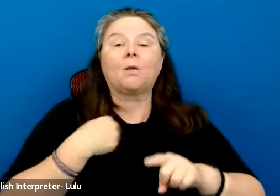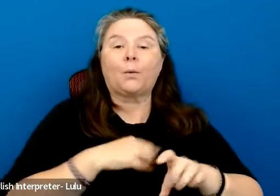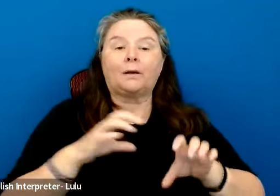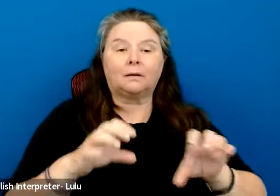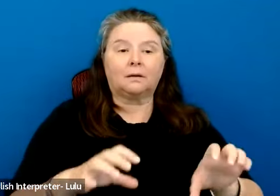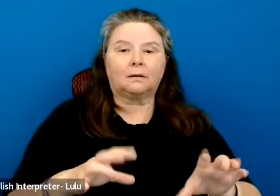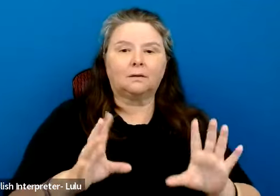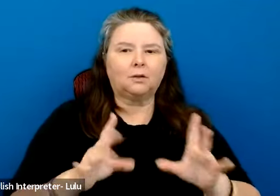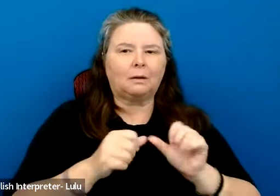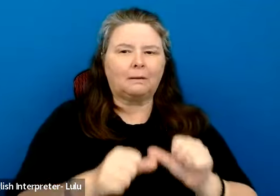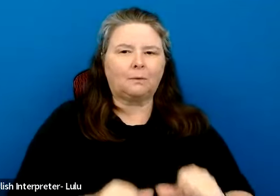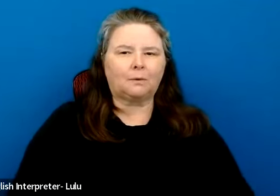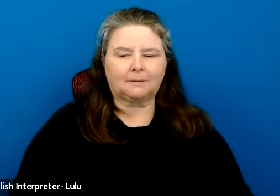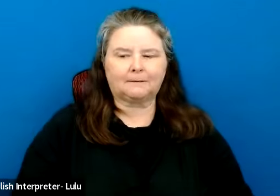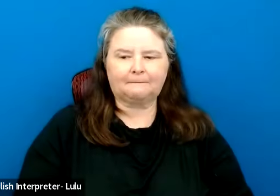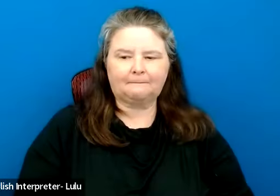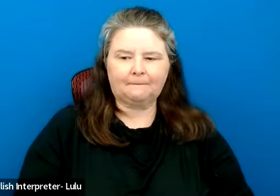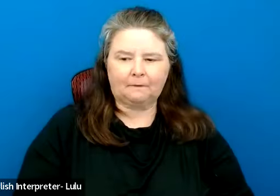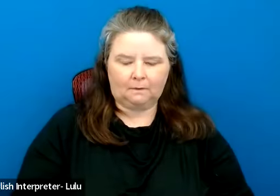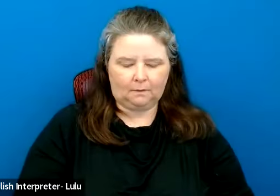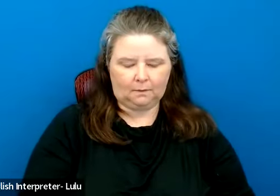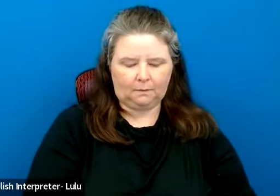Oh, you can keep going.